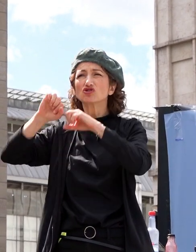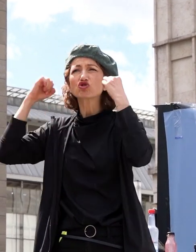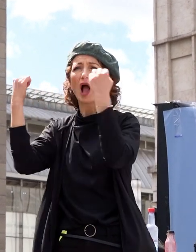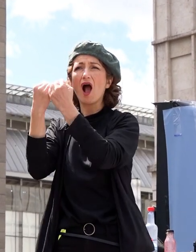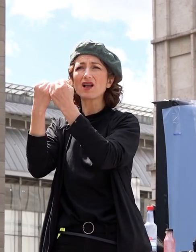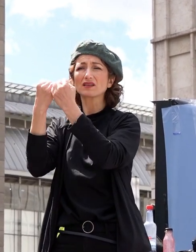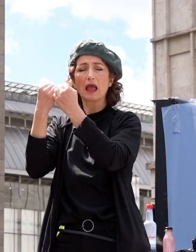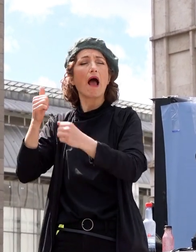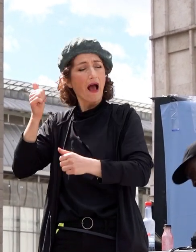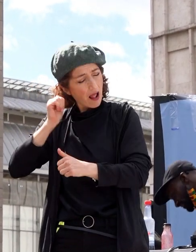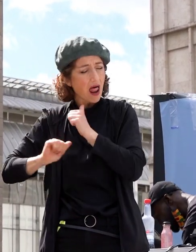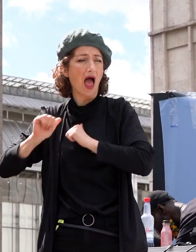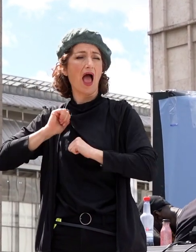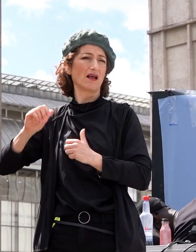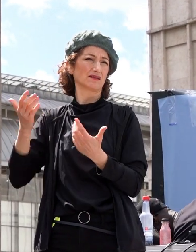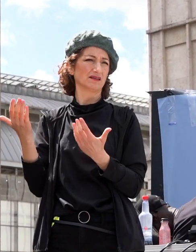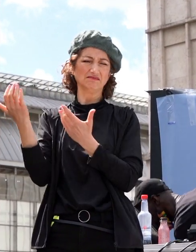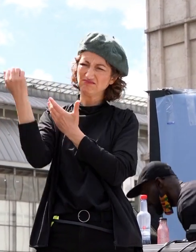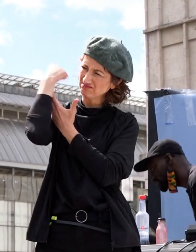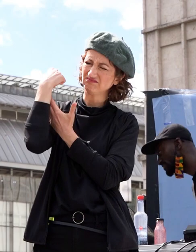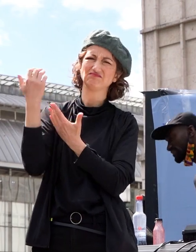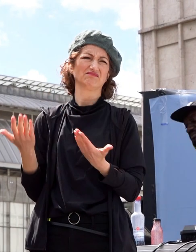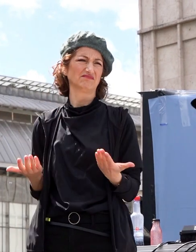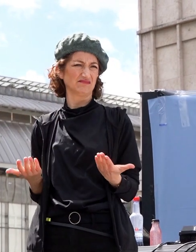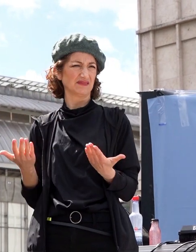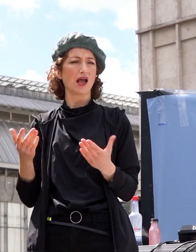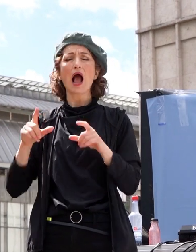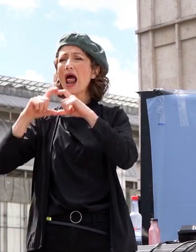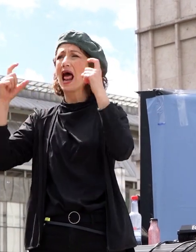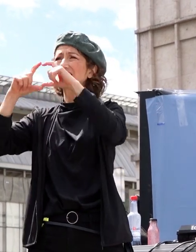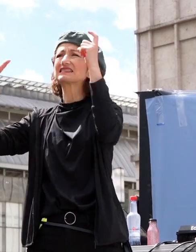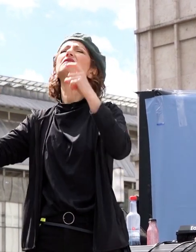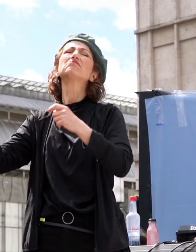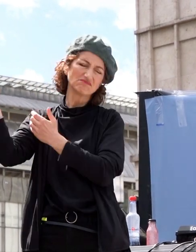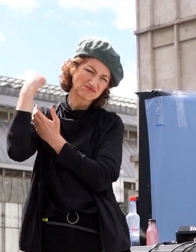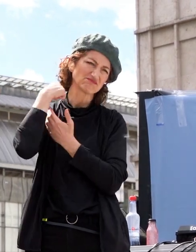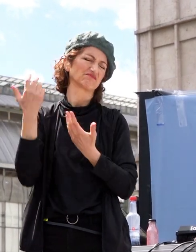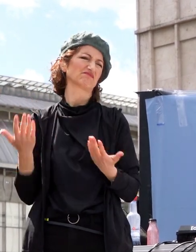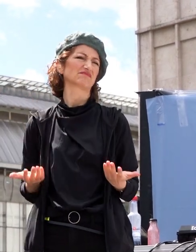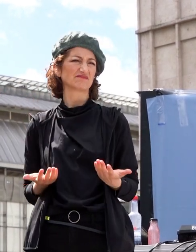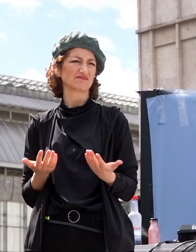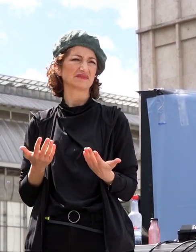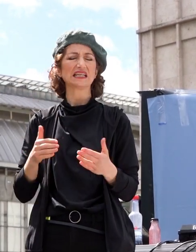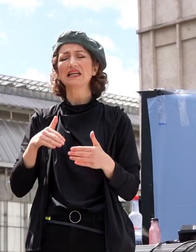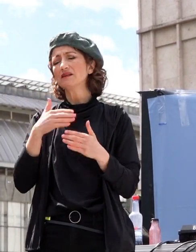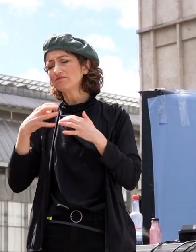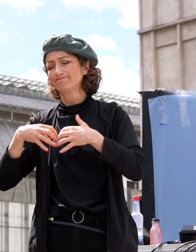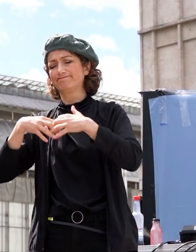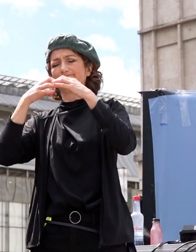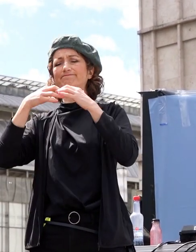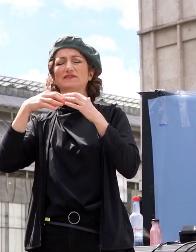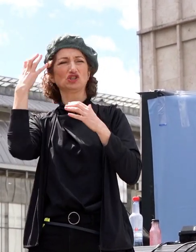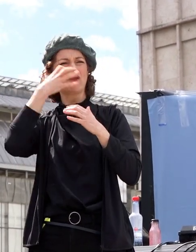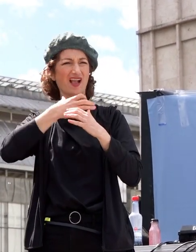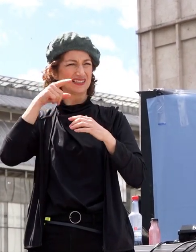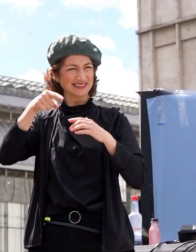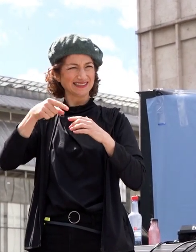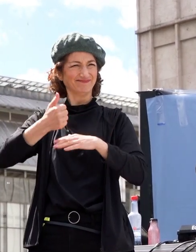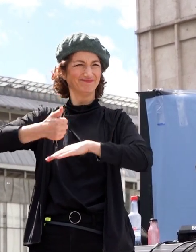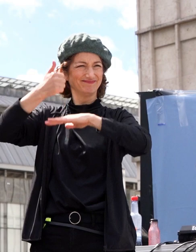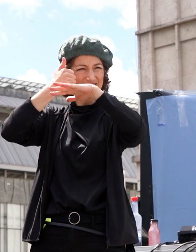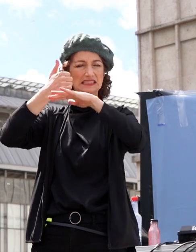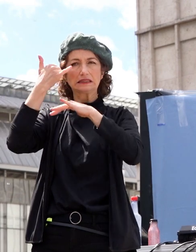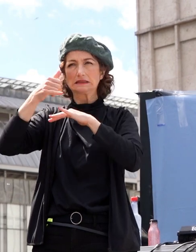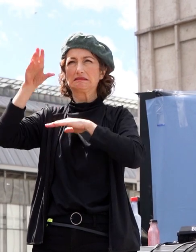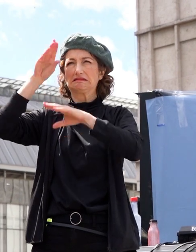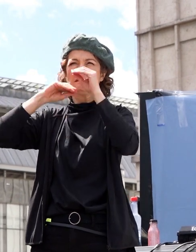violence. Imperial and colonial systems created the black-run institutions which now carry out class